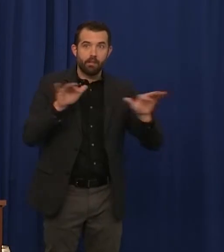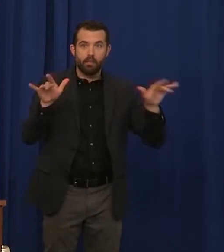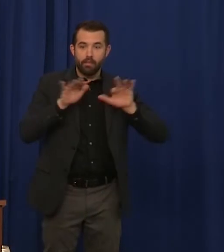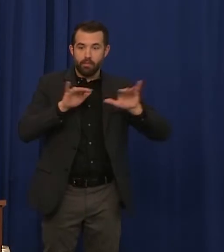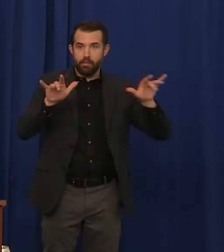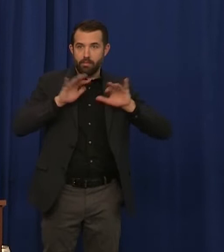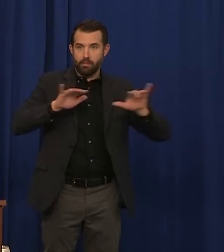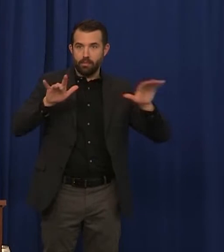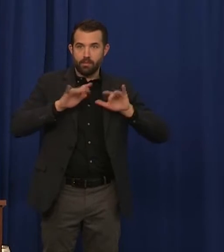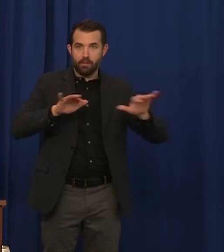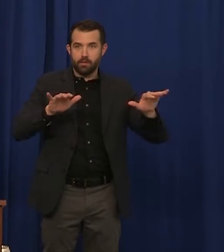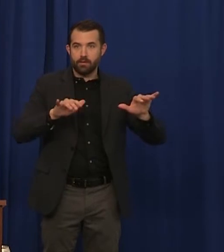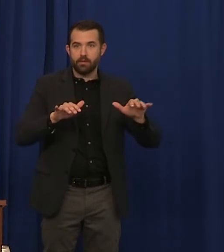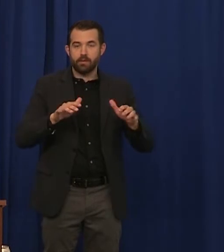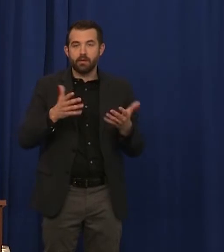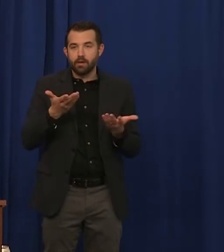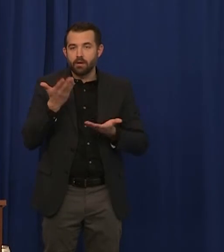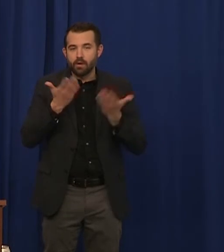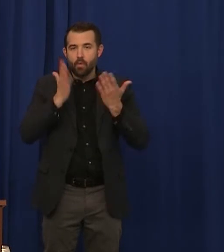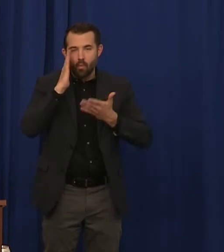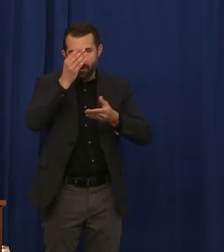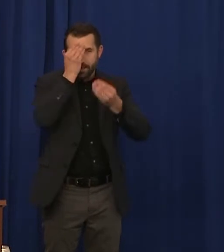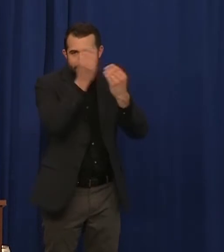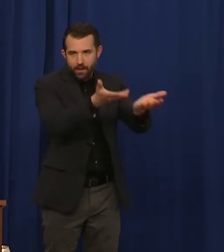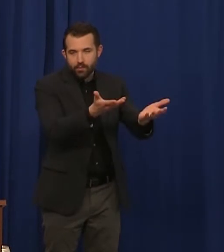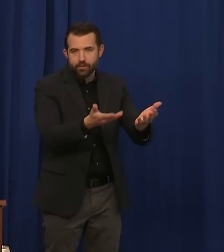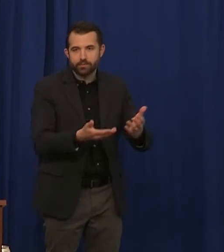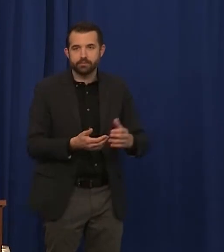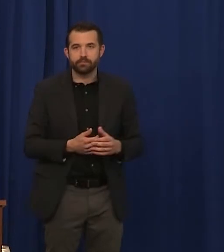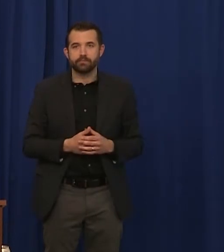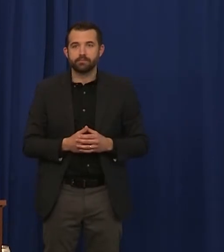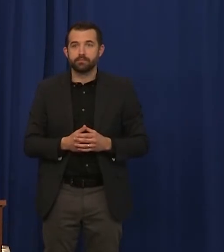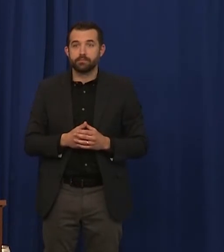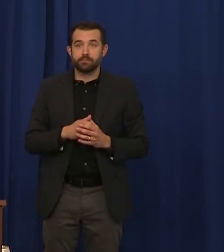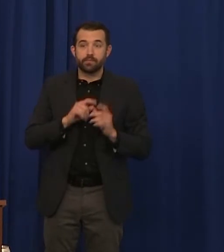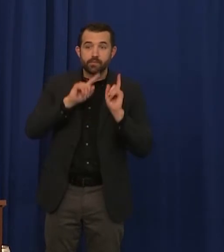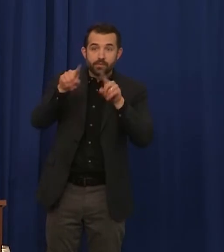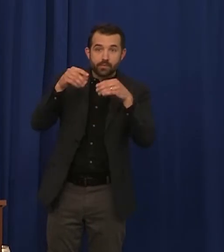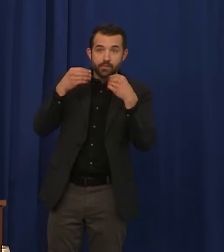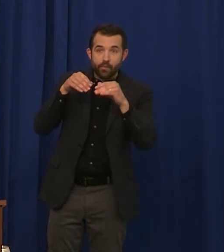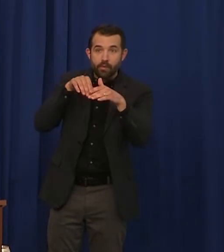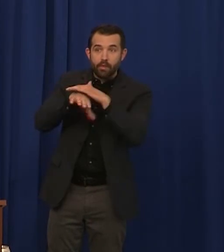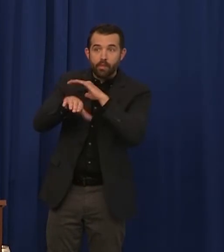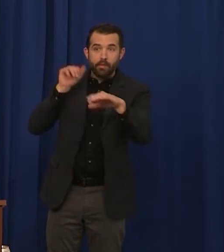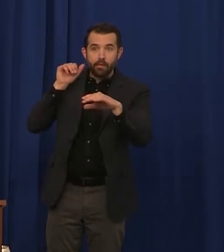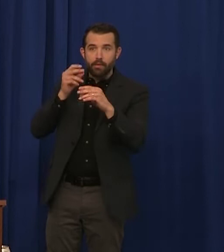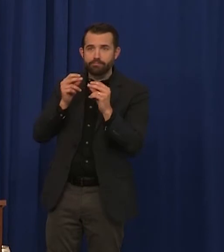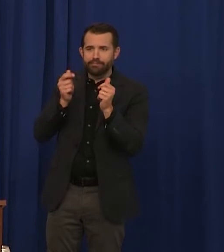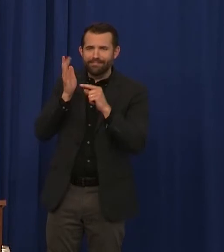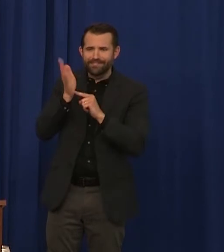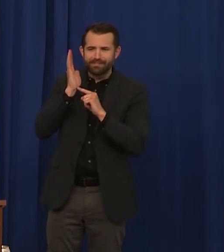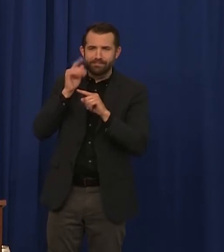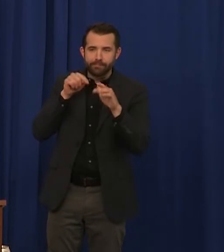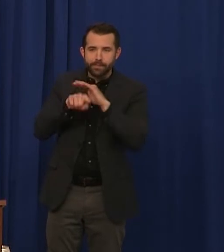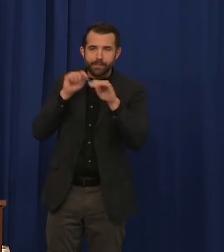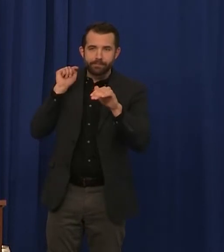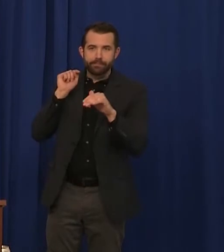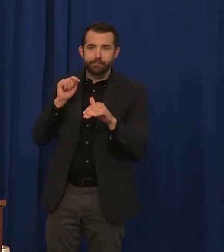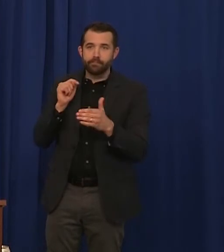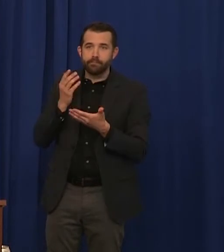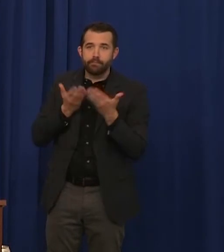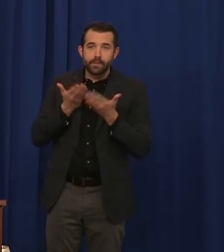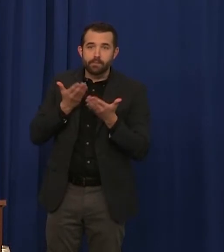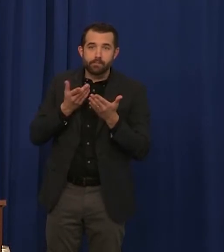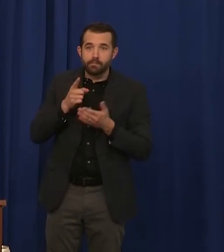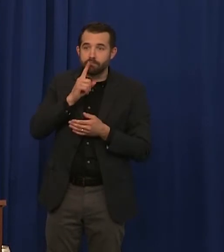in for 5 seconds to just take a look at something, they may not have reported it to us because they may not have even remembered they